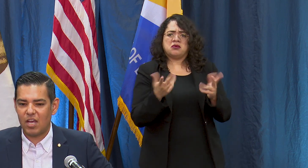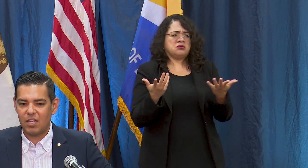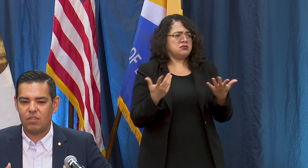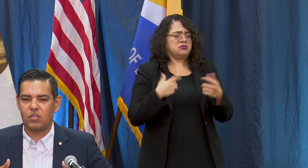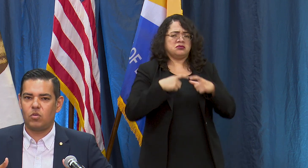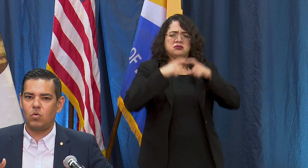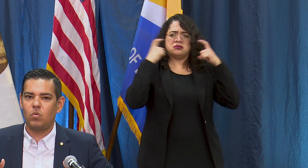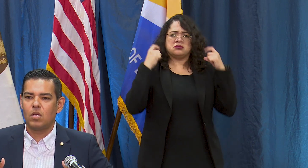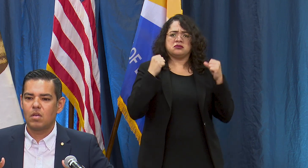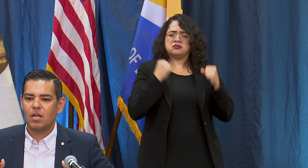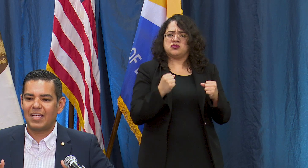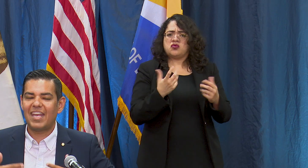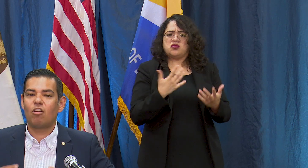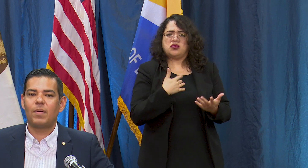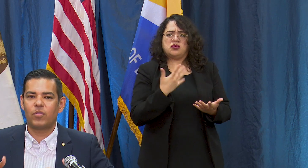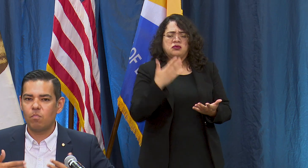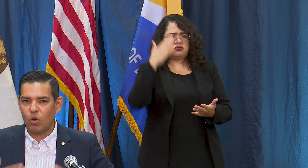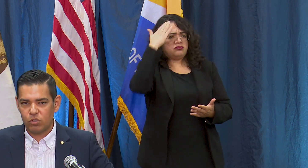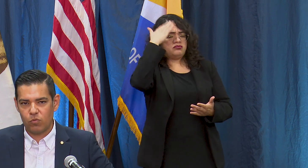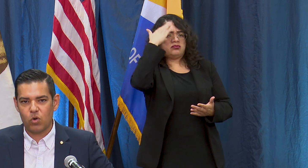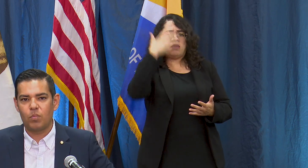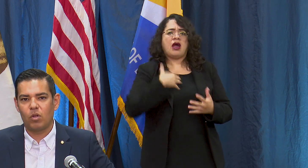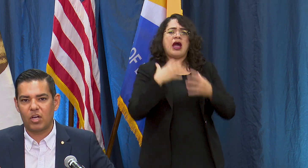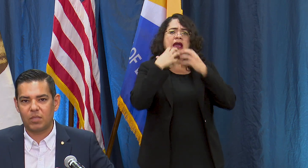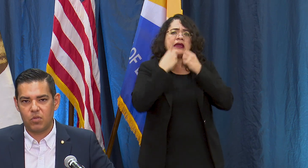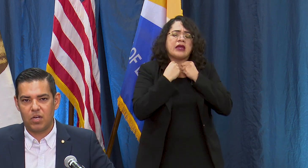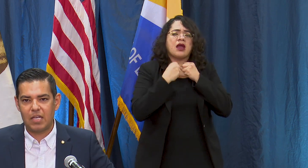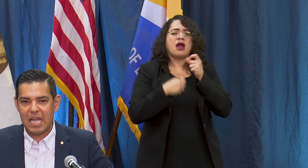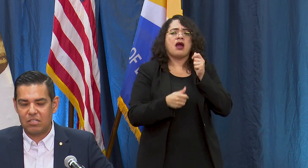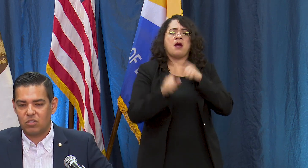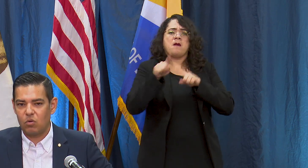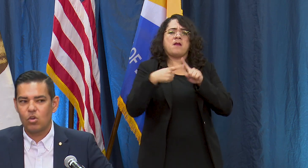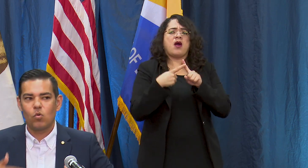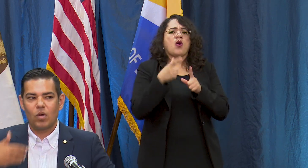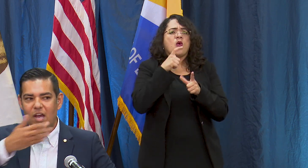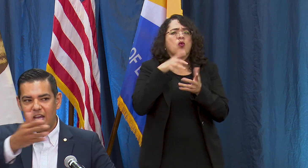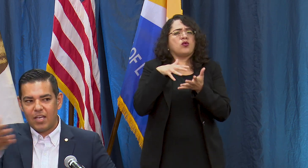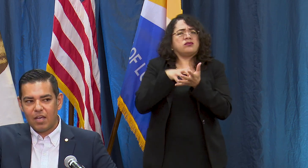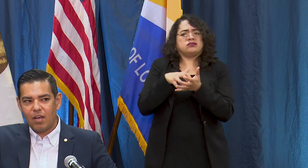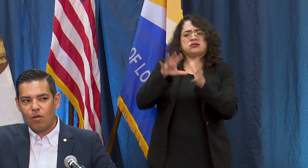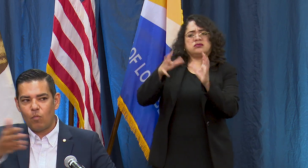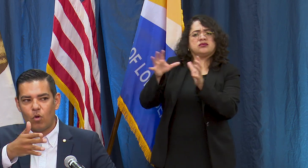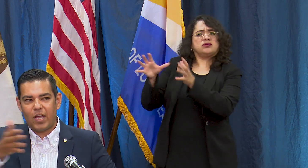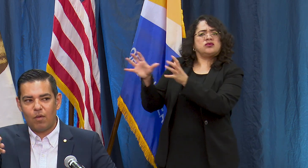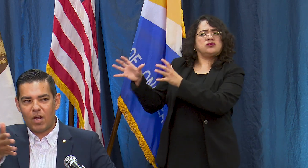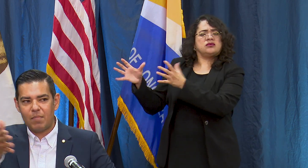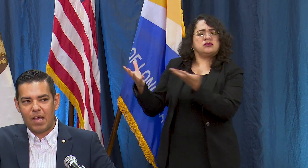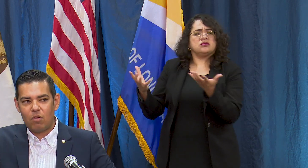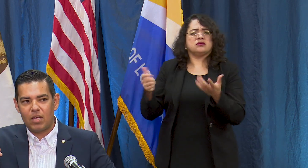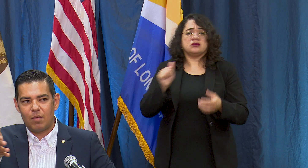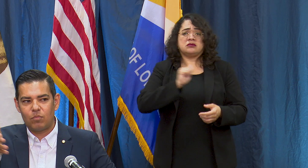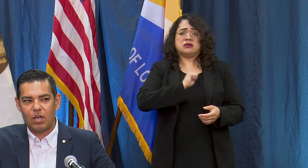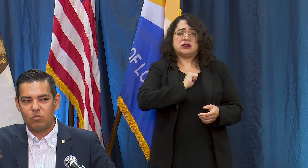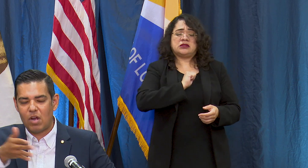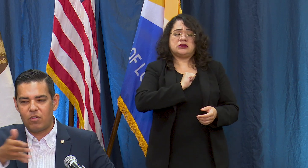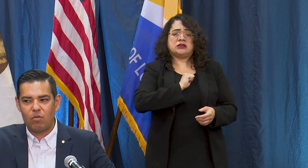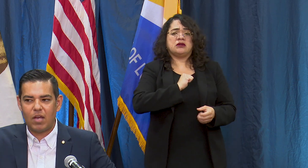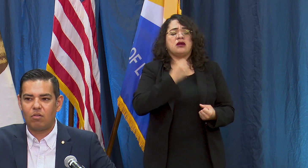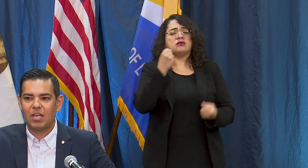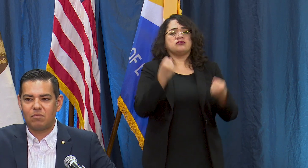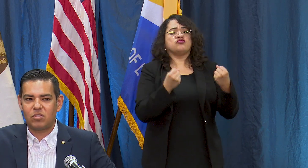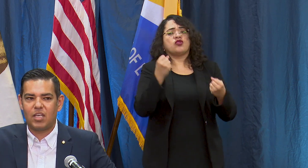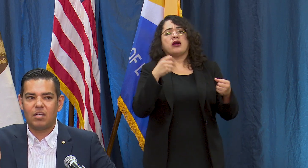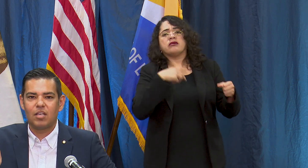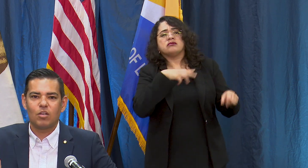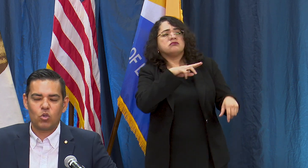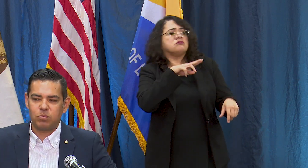it's a sign that you care about the most vulnerable in our community. And so when I'm out and I'm driving